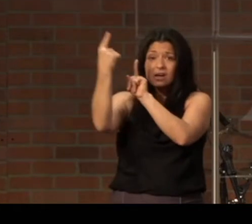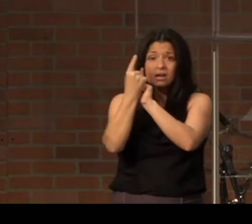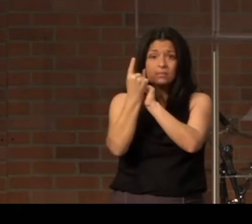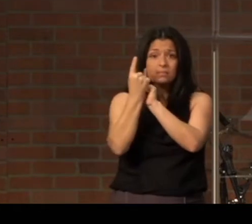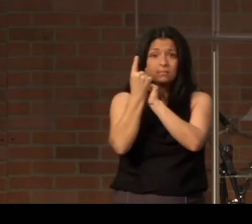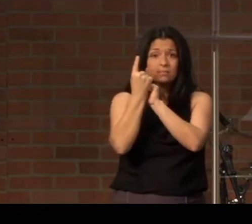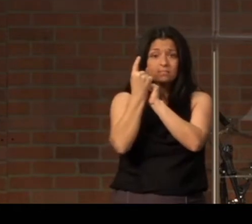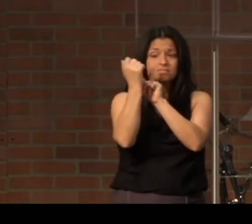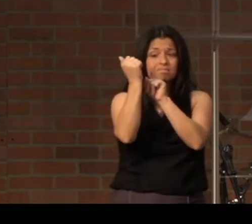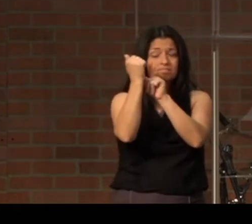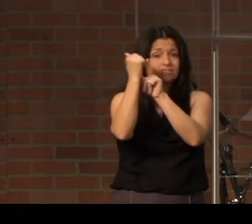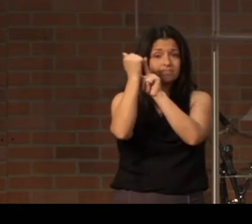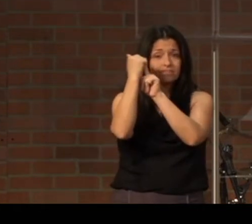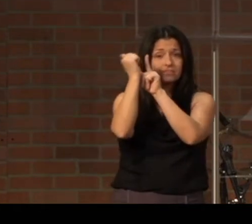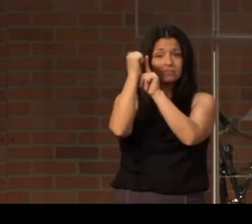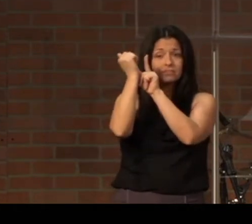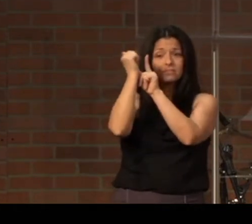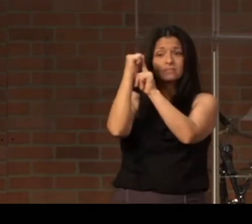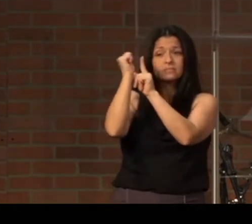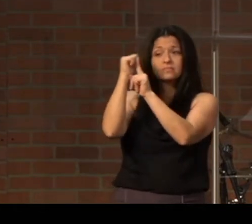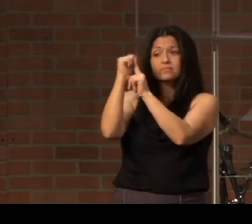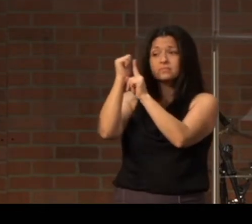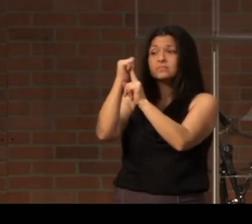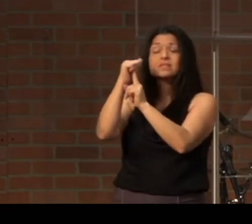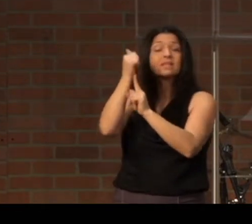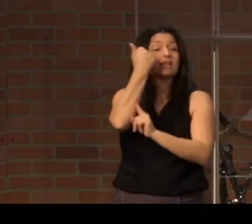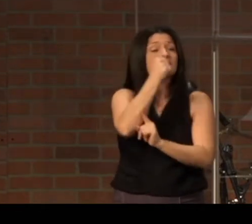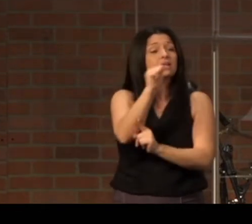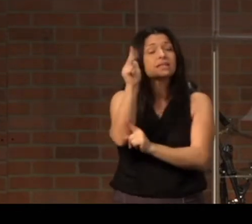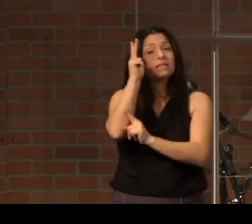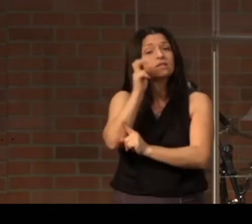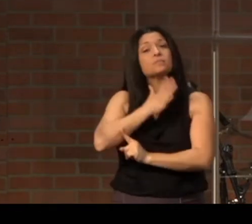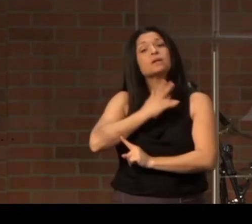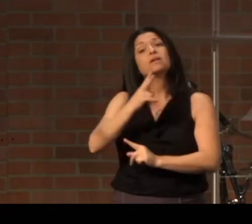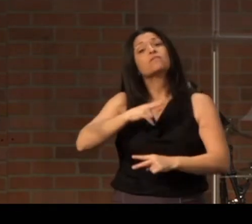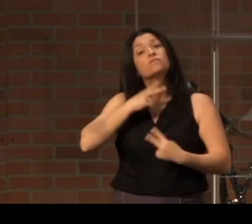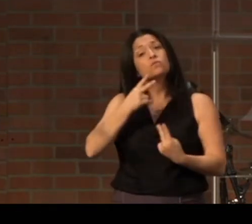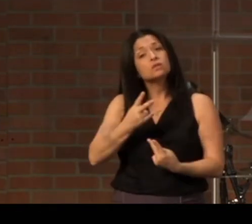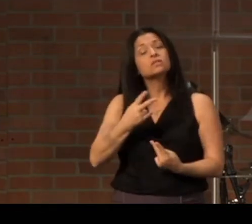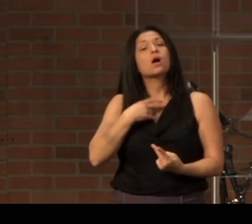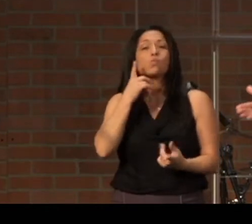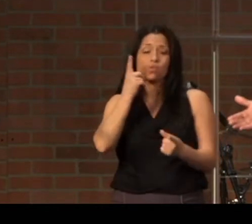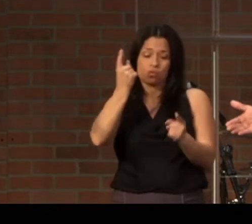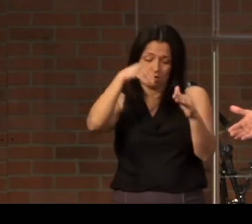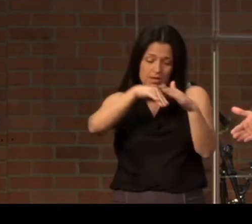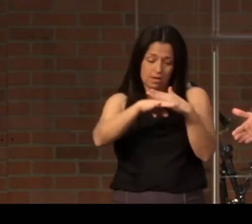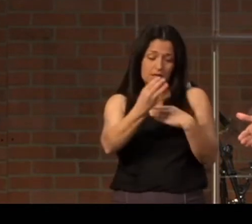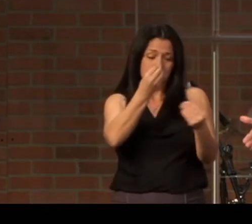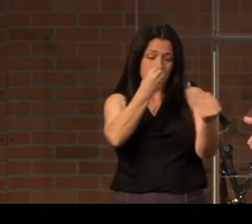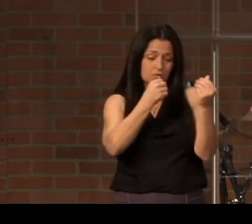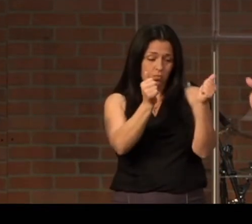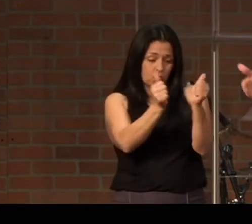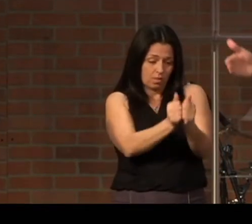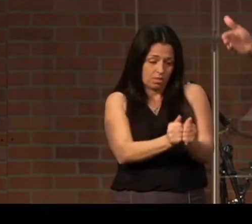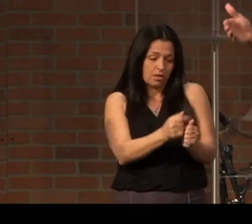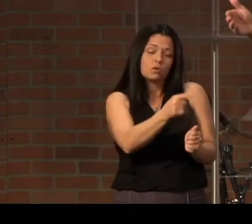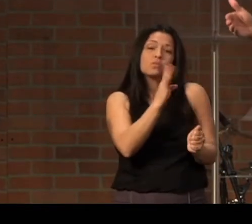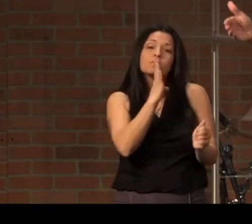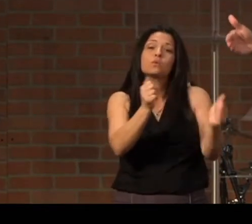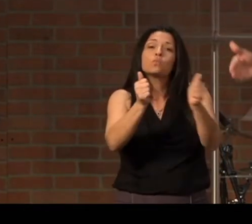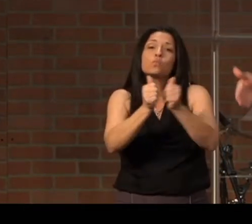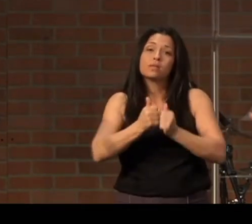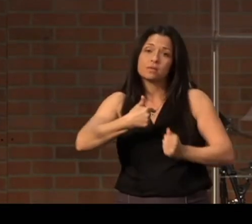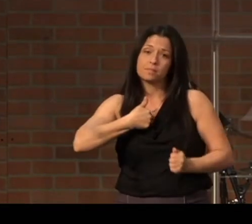stand at the door. If anyone hears my voice and opens the door, I will come in to him and will dine with him and he with me. What would our lives look like if we